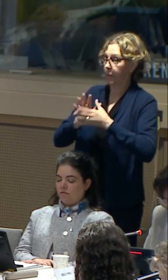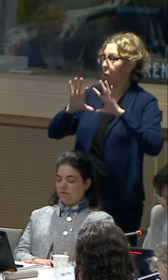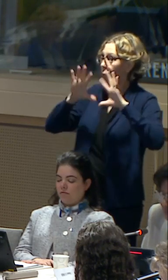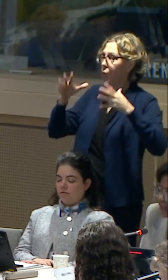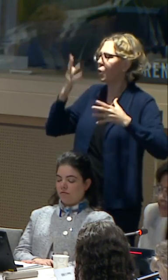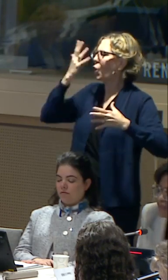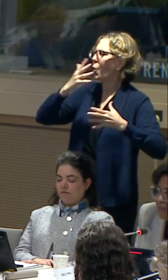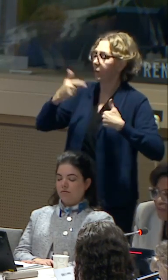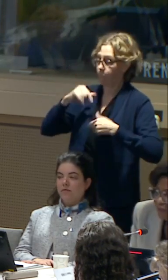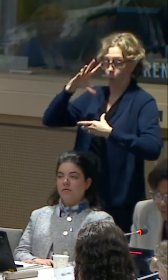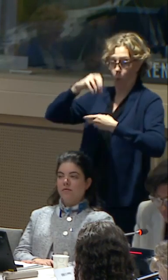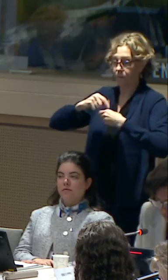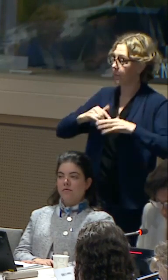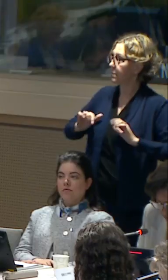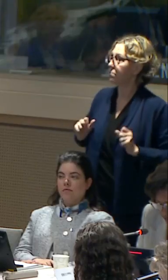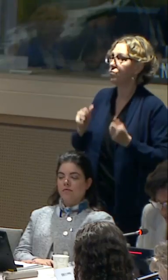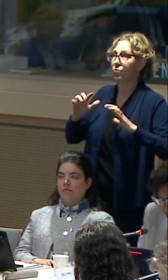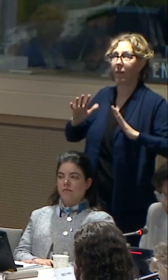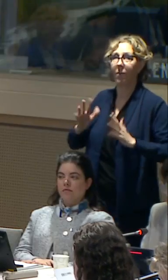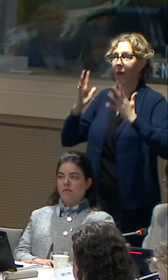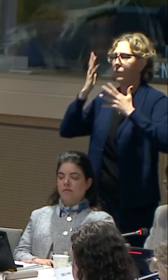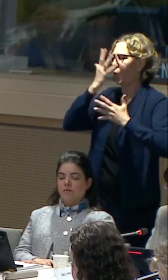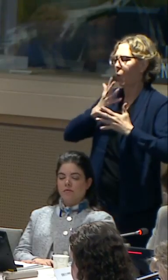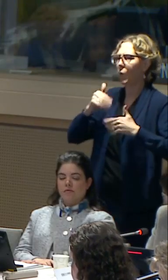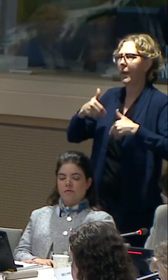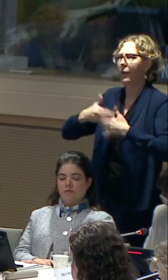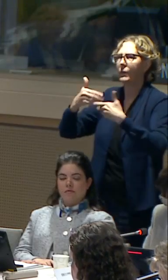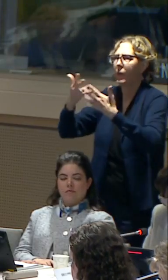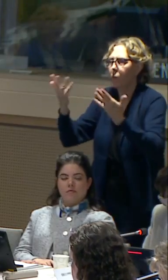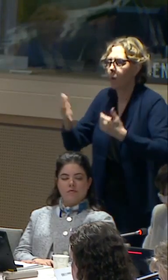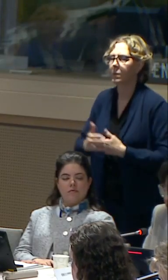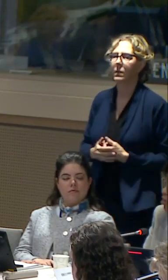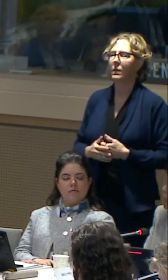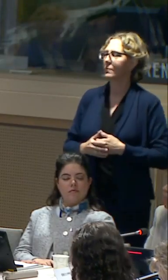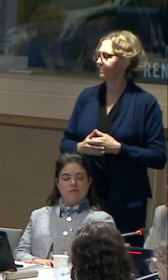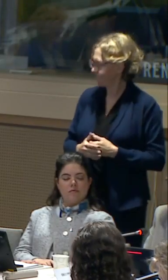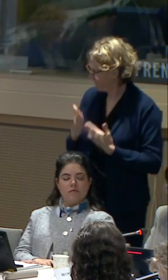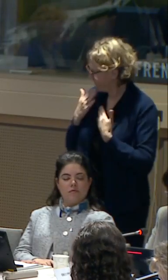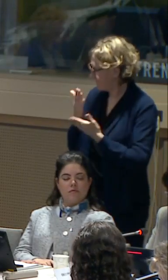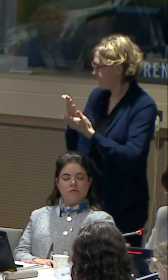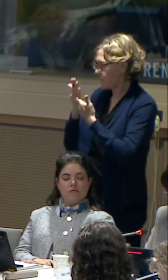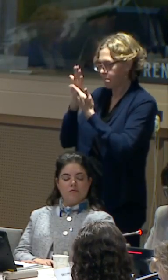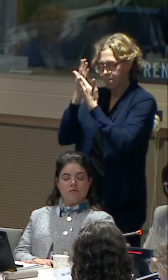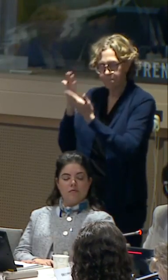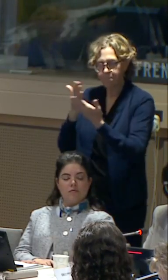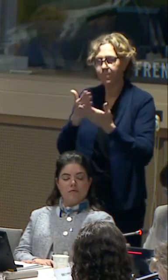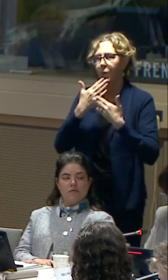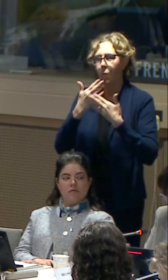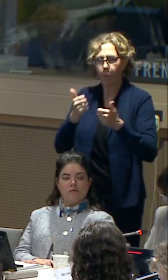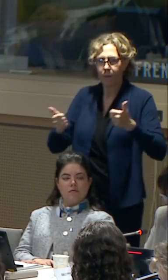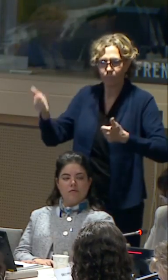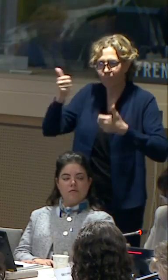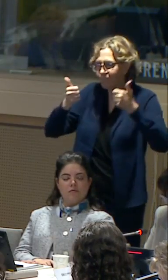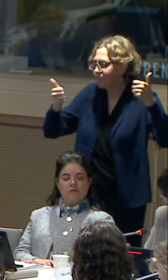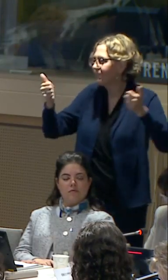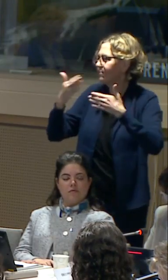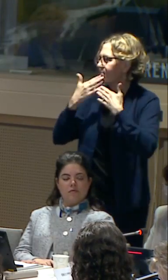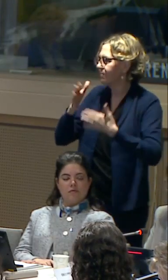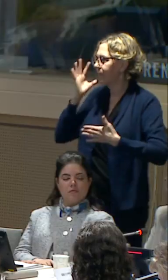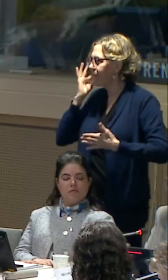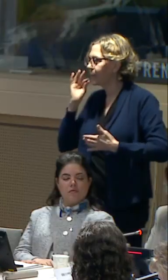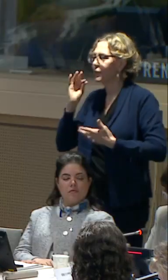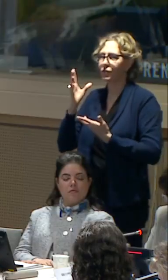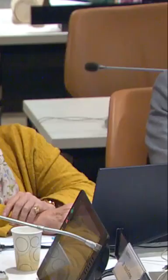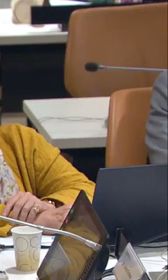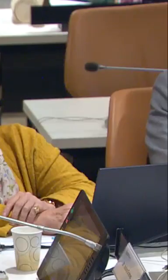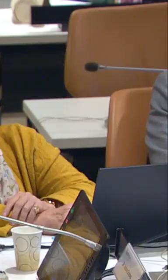you. Thank you, Alistair. Good morning, Excellencies, distinguished colleagues, ladies and gentlemen. It's an honor to be here, to